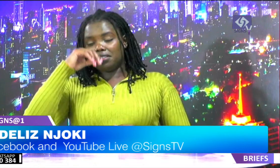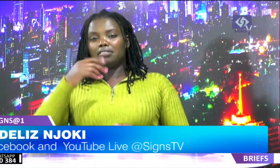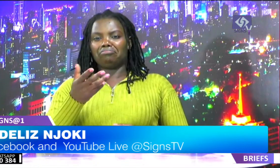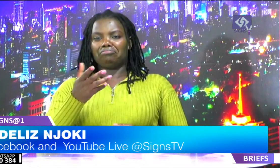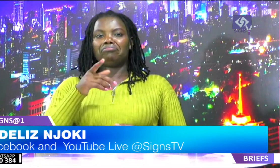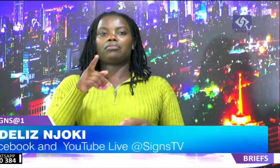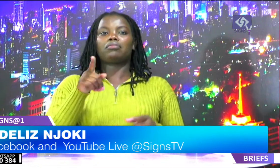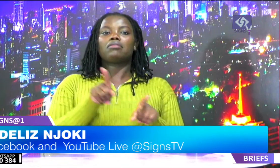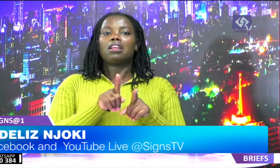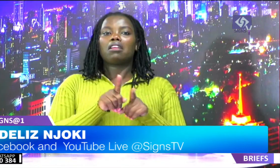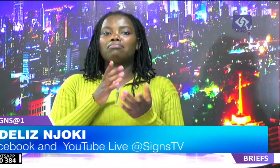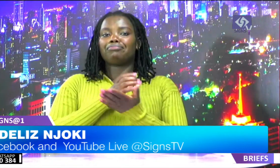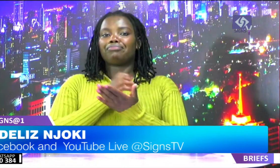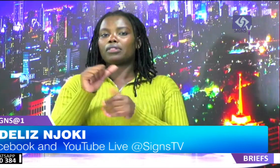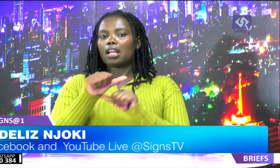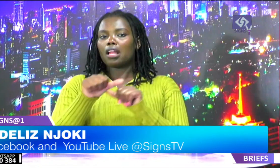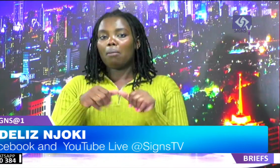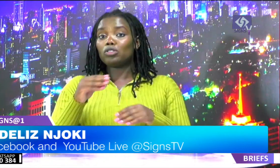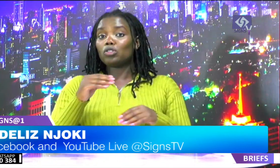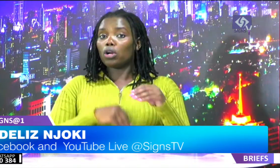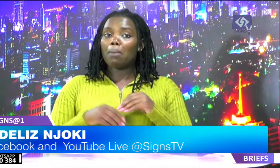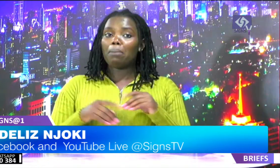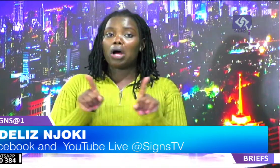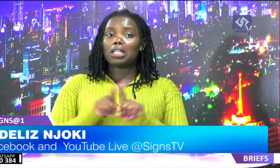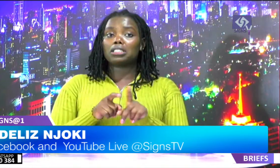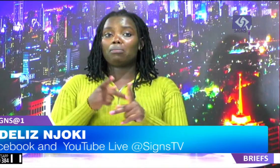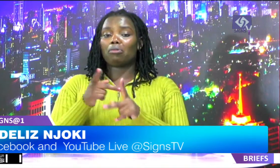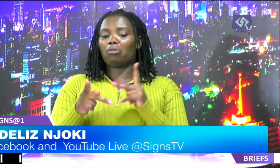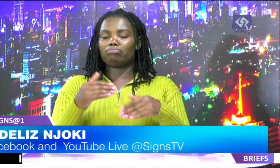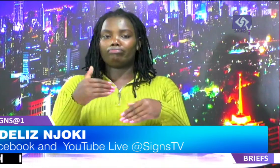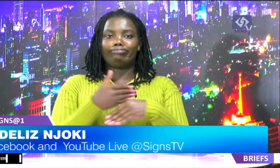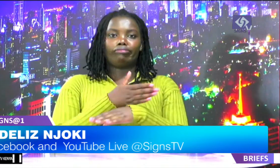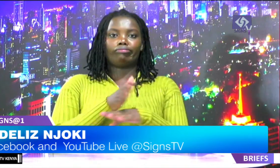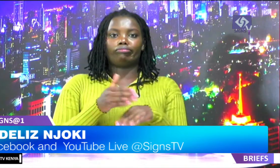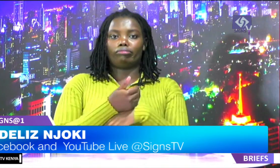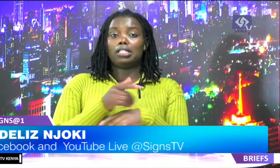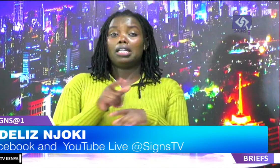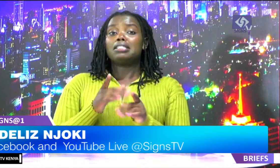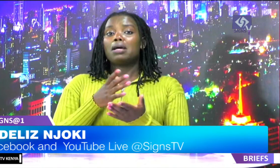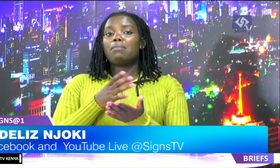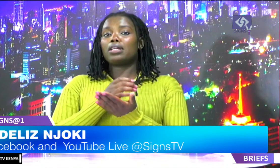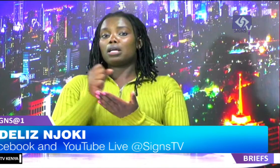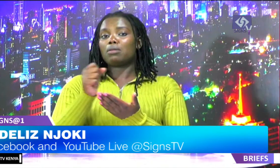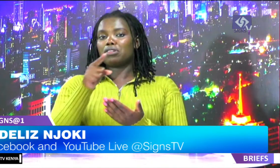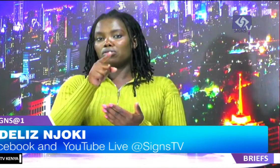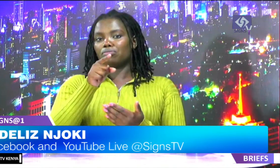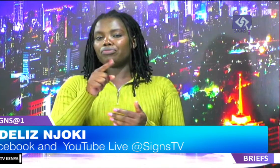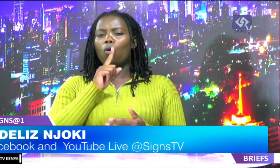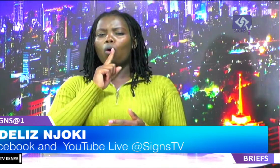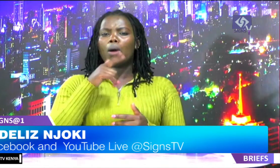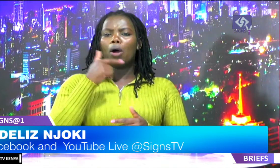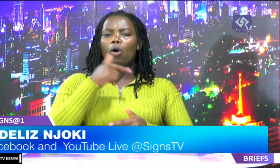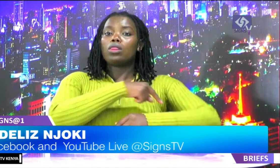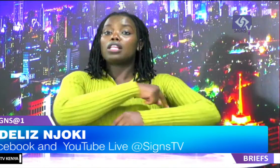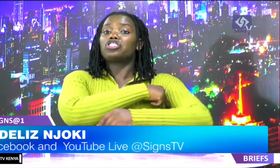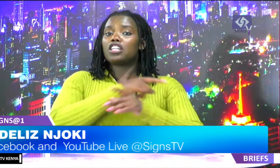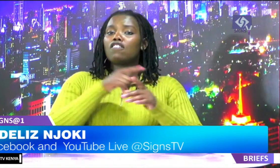police officers have been suspended over alleged corruption and procurement